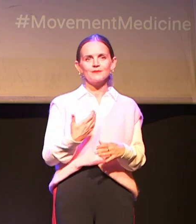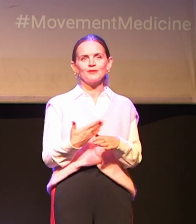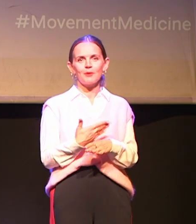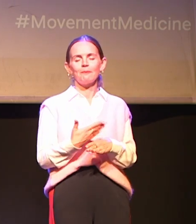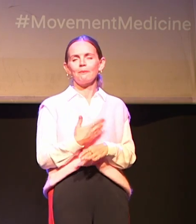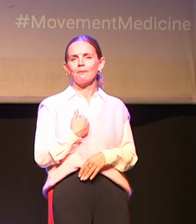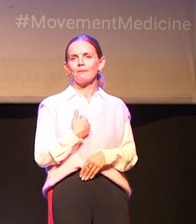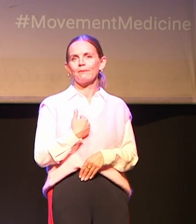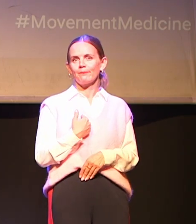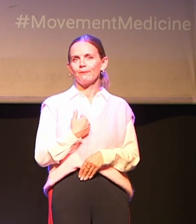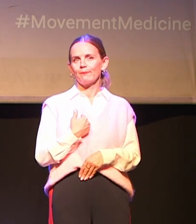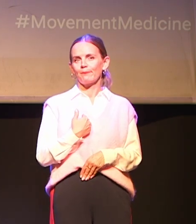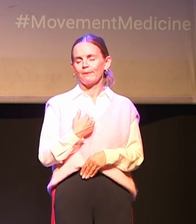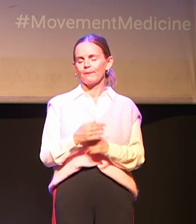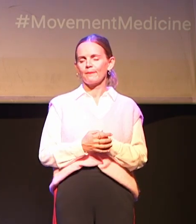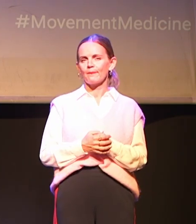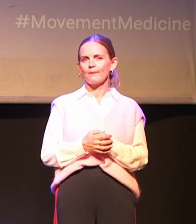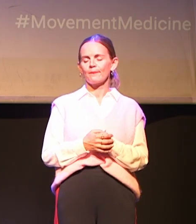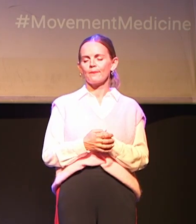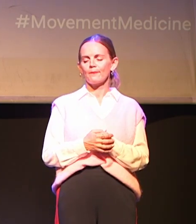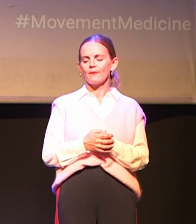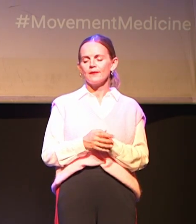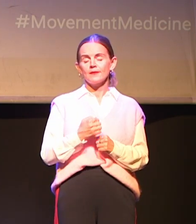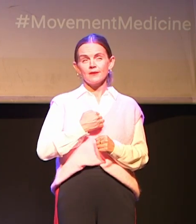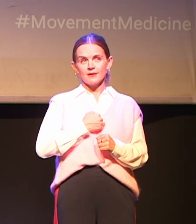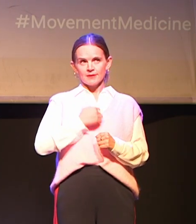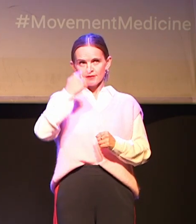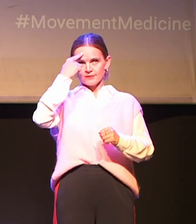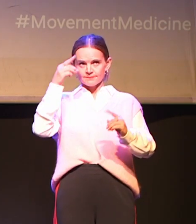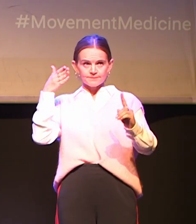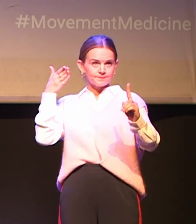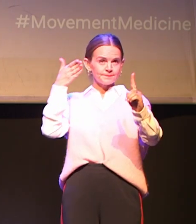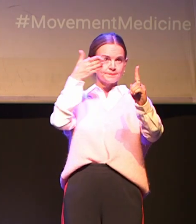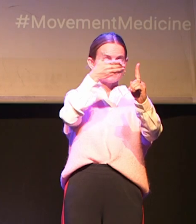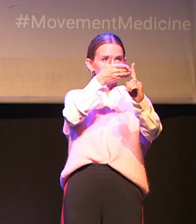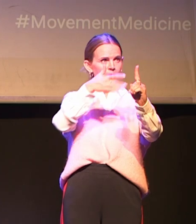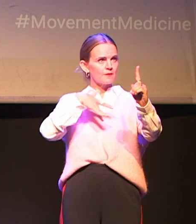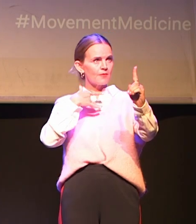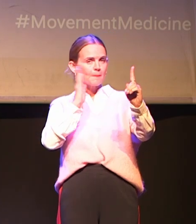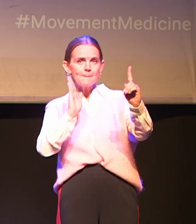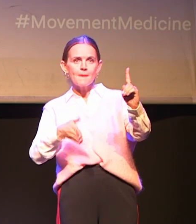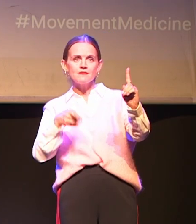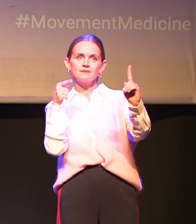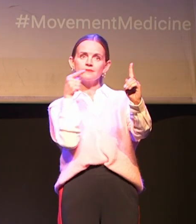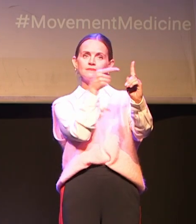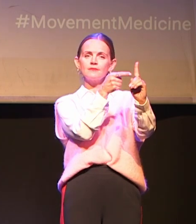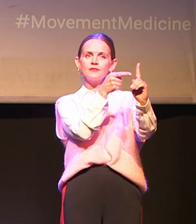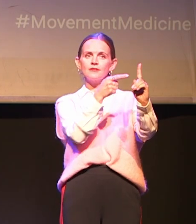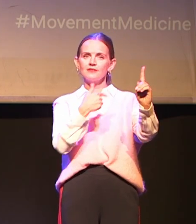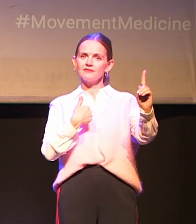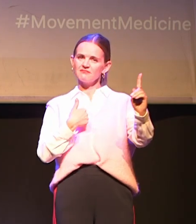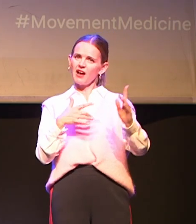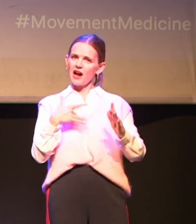that's, if I think about what's calling me right now, I need to be really honest with you. Is I'm here on